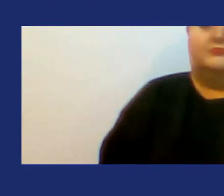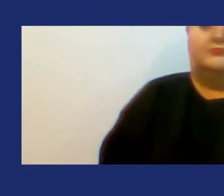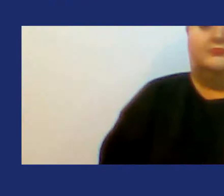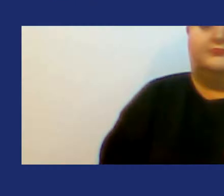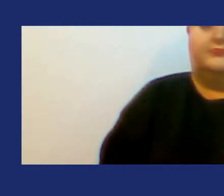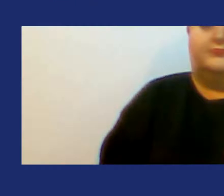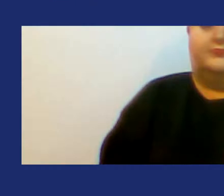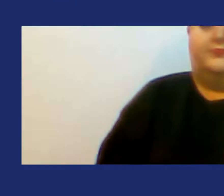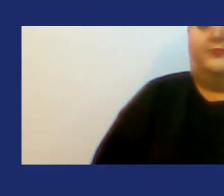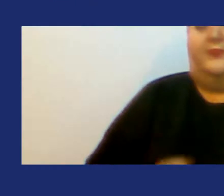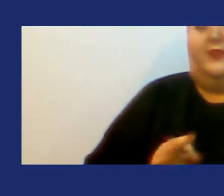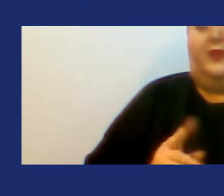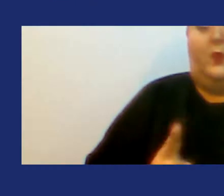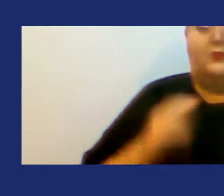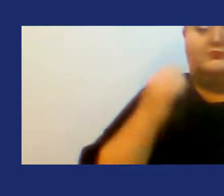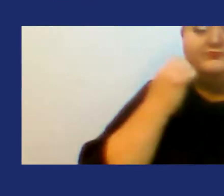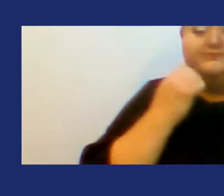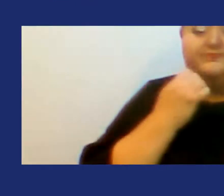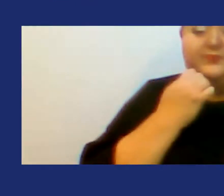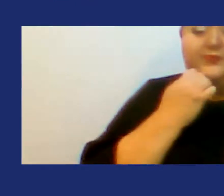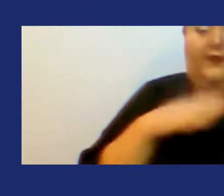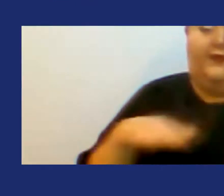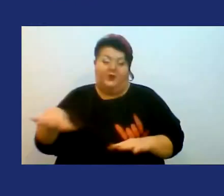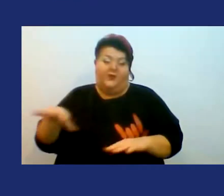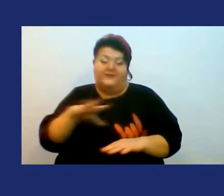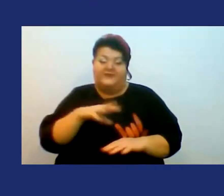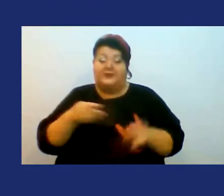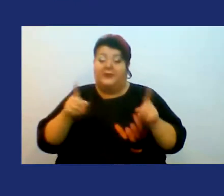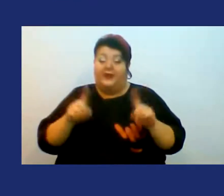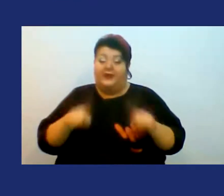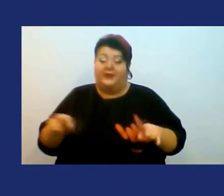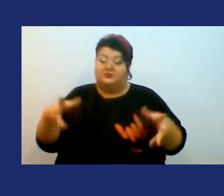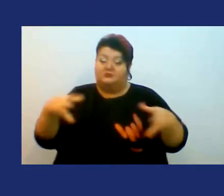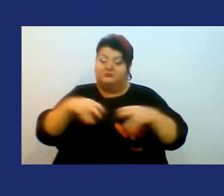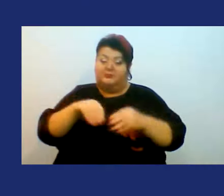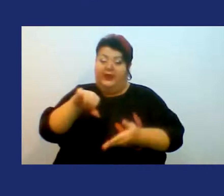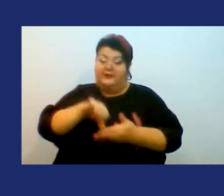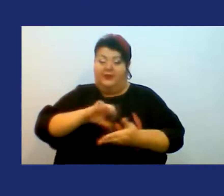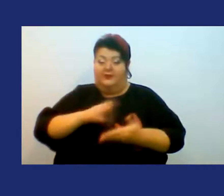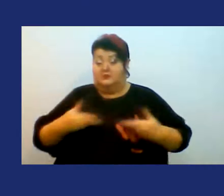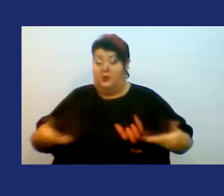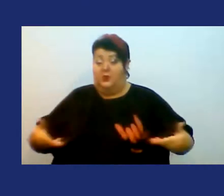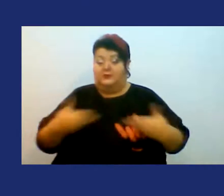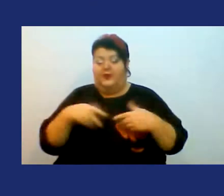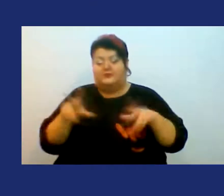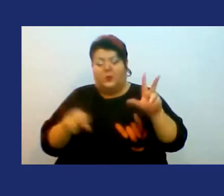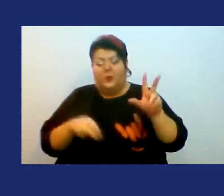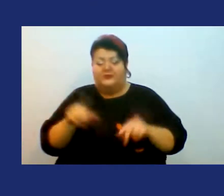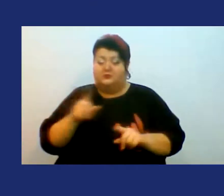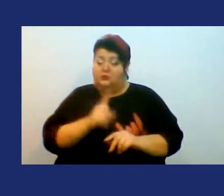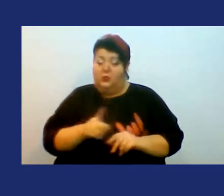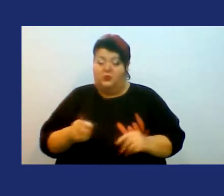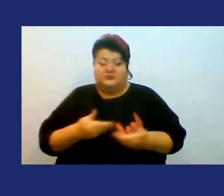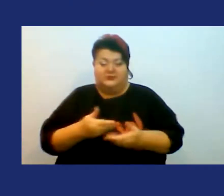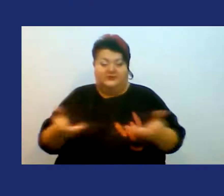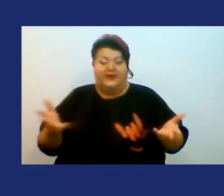Well, thank you to everyone for joining us. I hope that everyone has found the correct channel. This webinar event